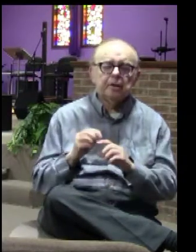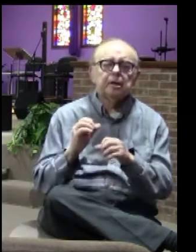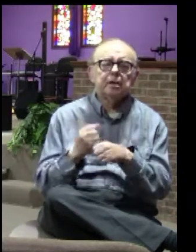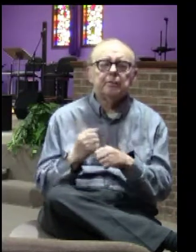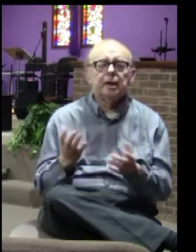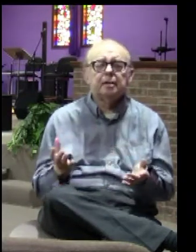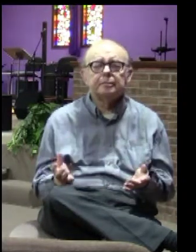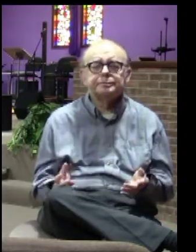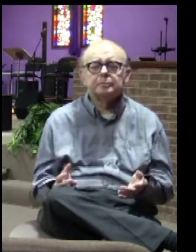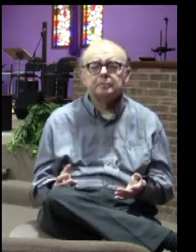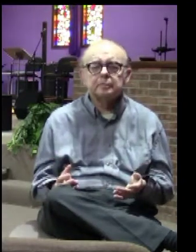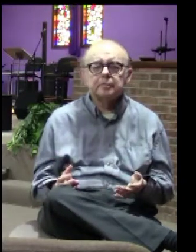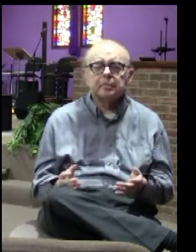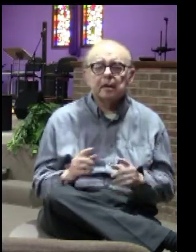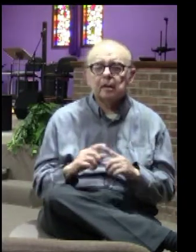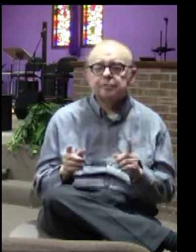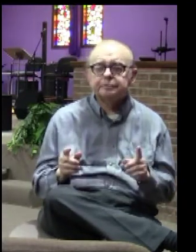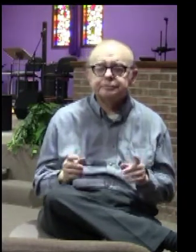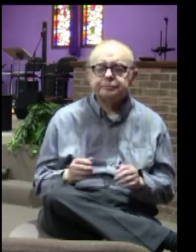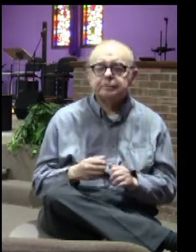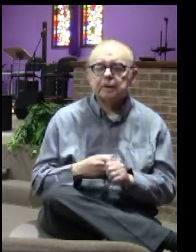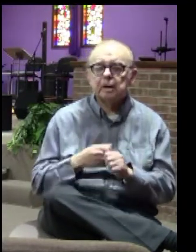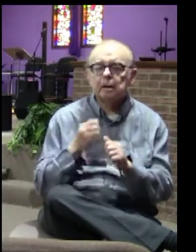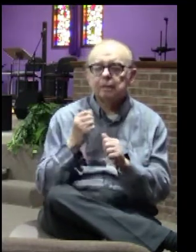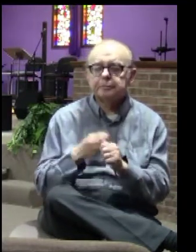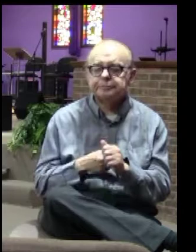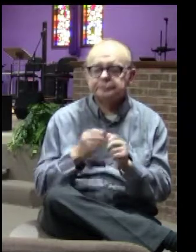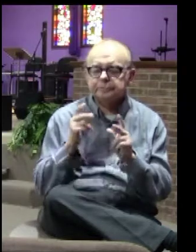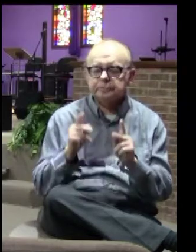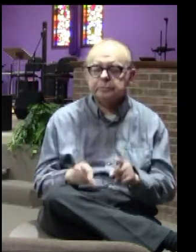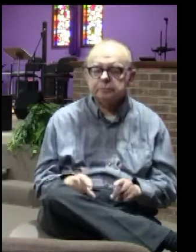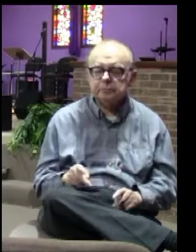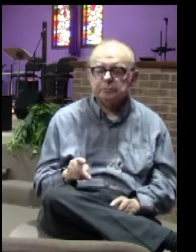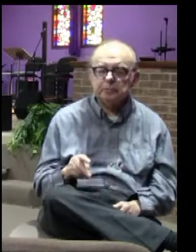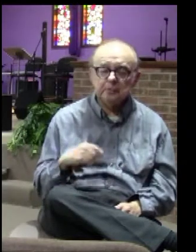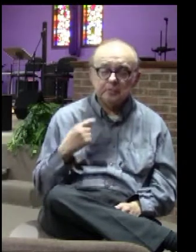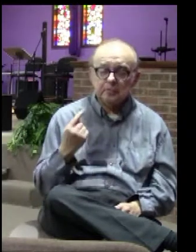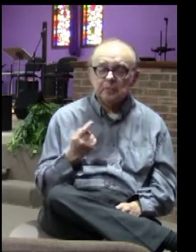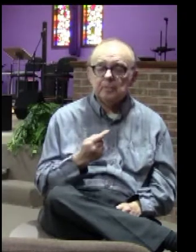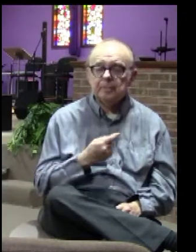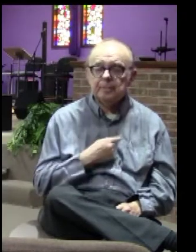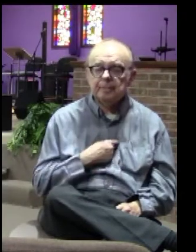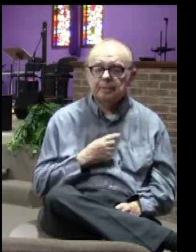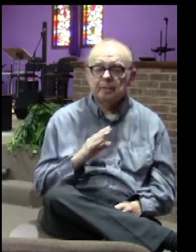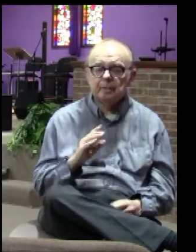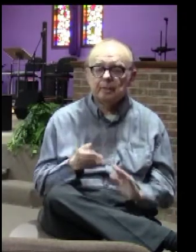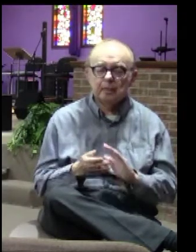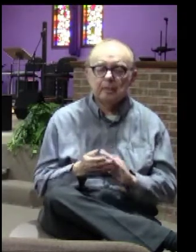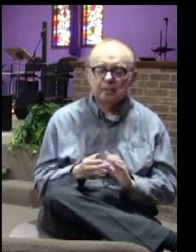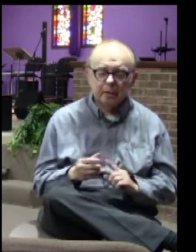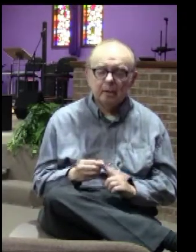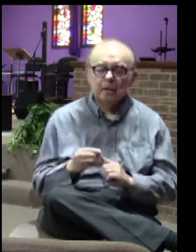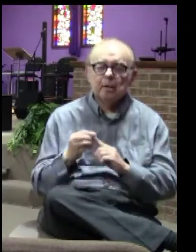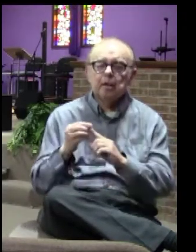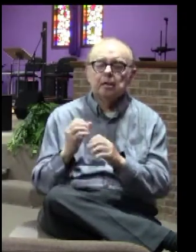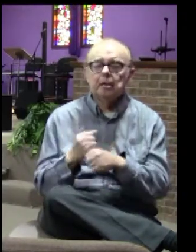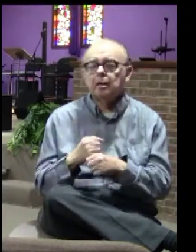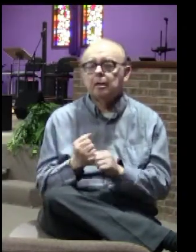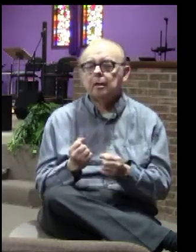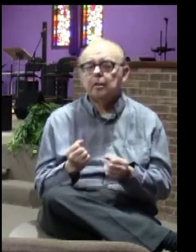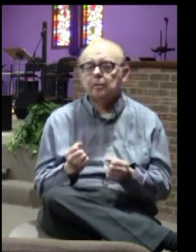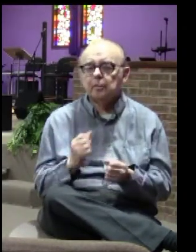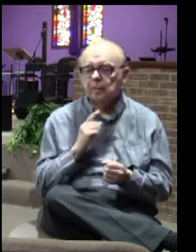made. But each of you, of us, being uniquely